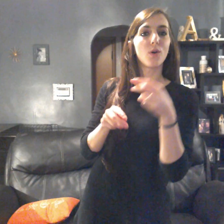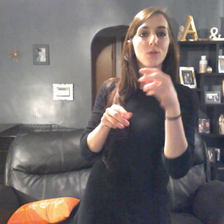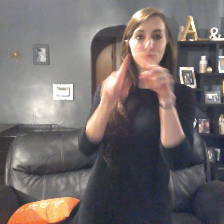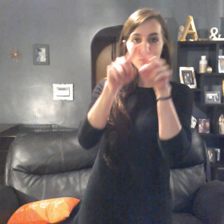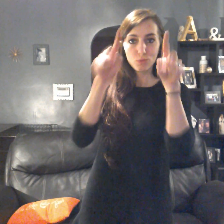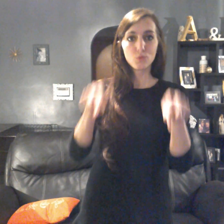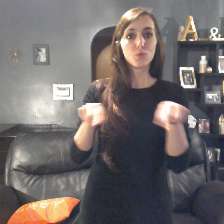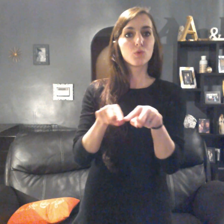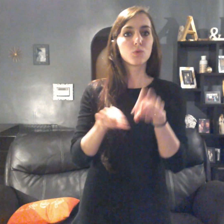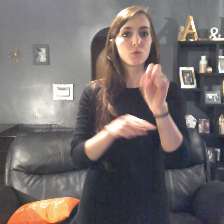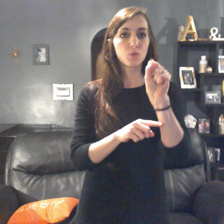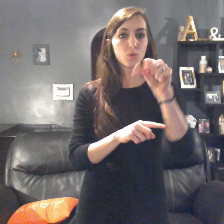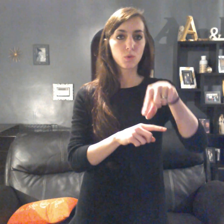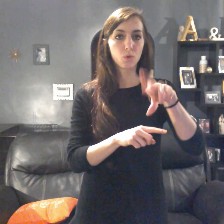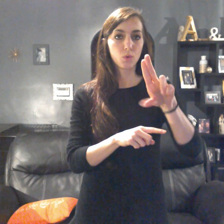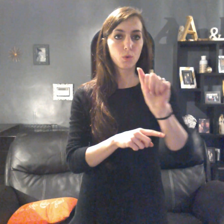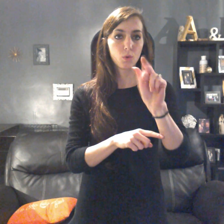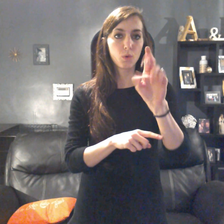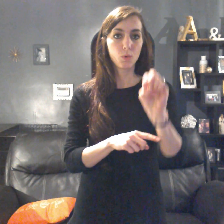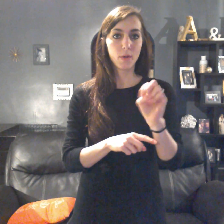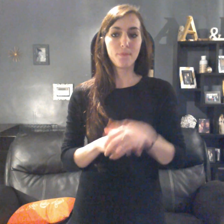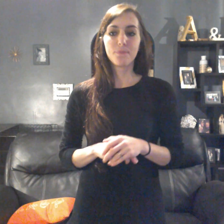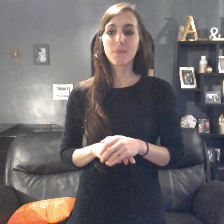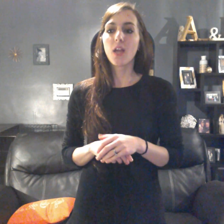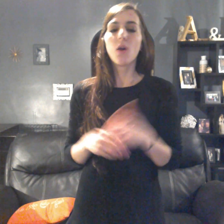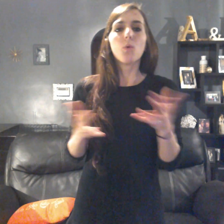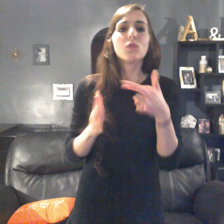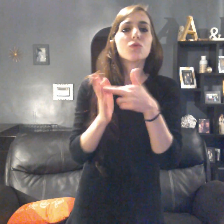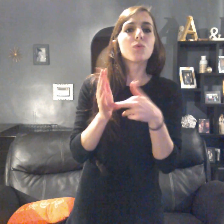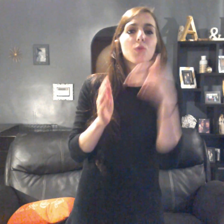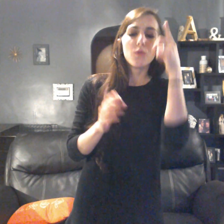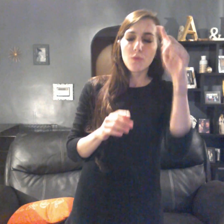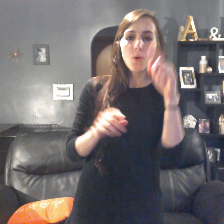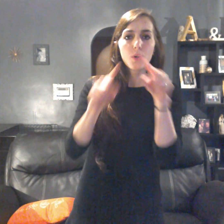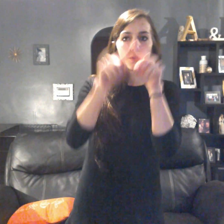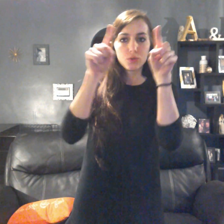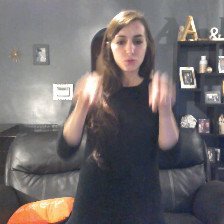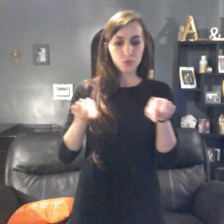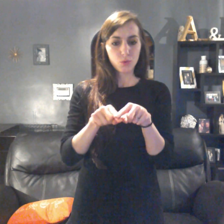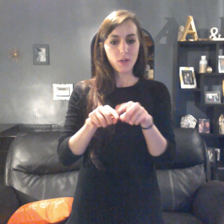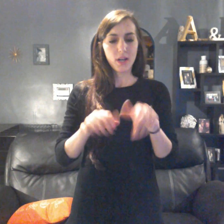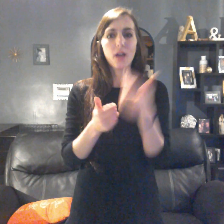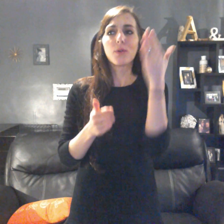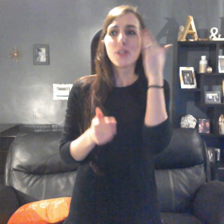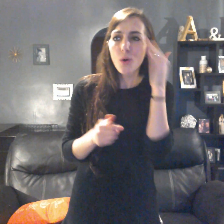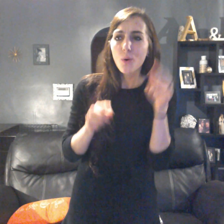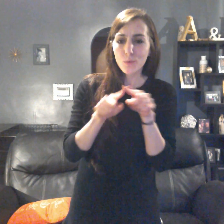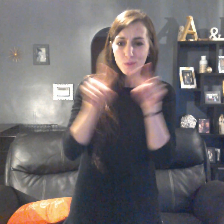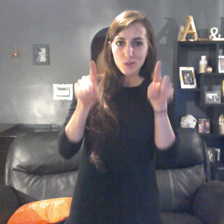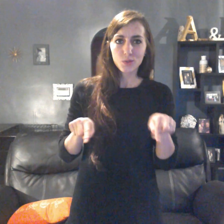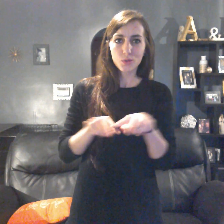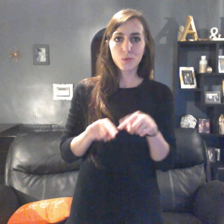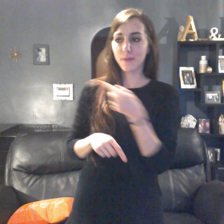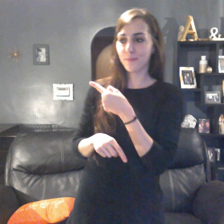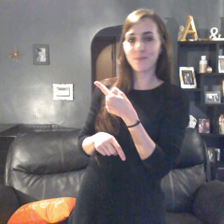square? Beth? 4 quarters of the line. Good girl. 4 different lines, 4 different sides. They're all